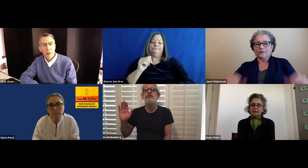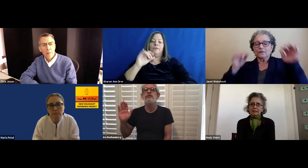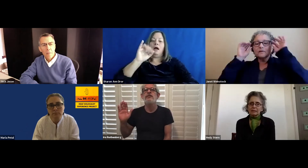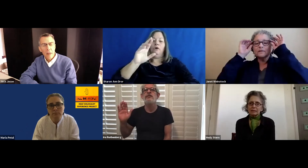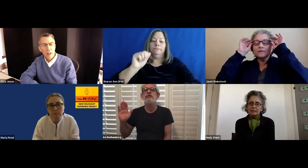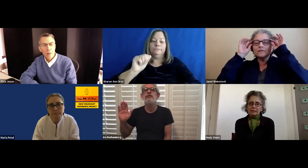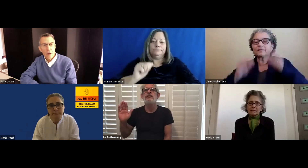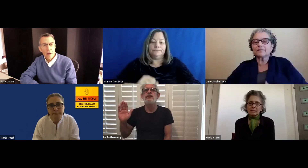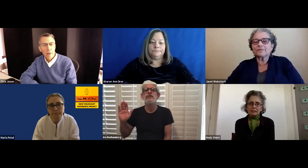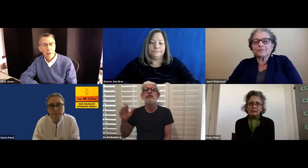Thank you, Marla. Ira.